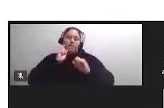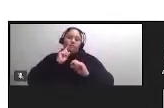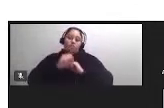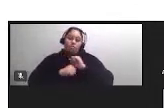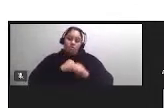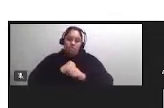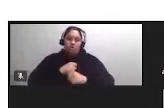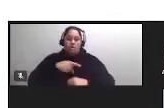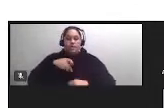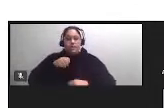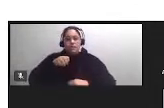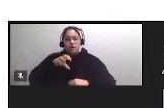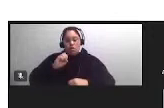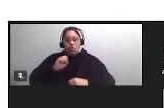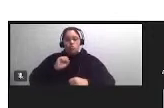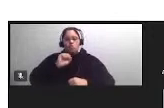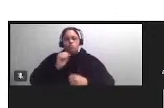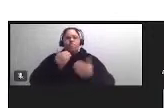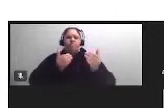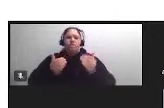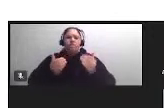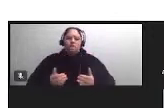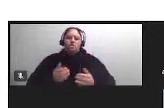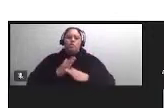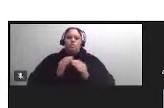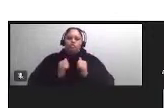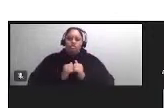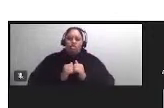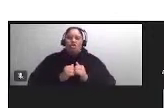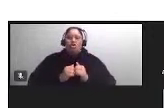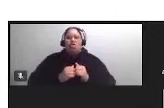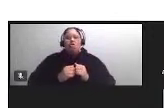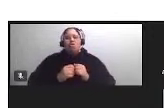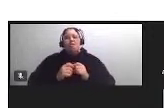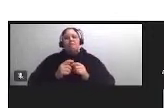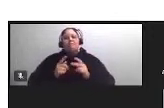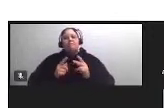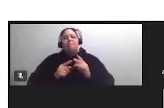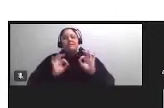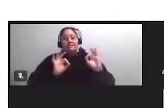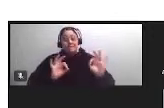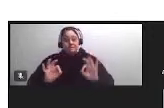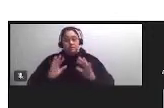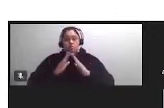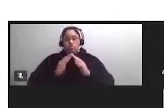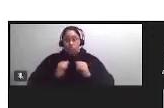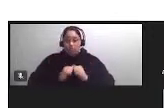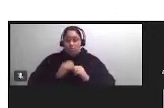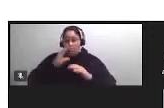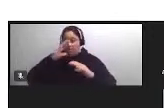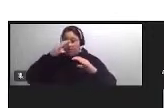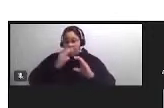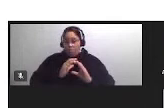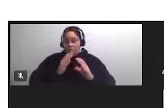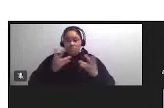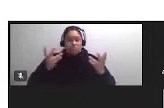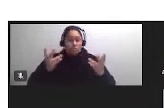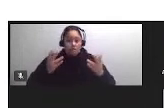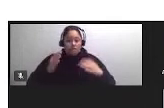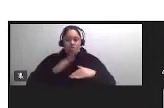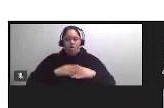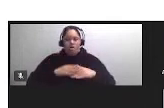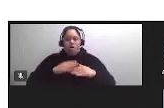The PEO section will facilitate workshops, and these workshops are focused primarily